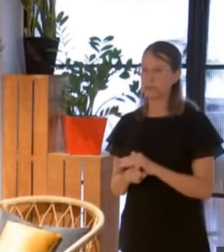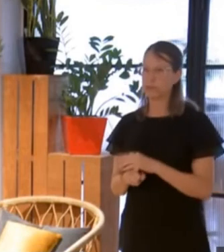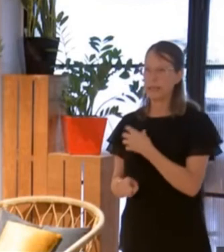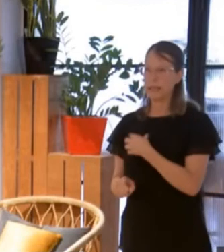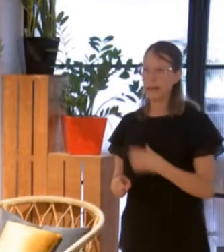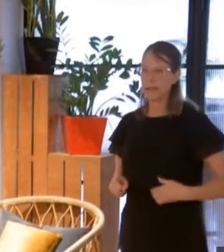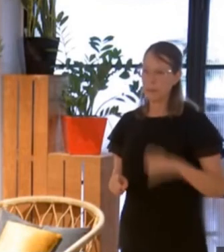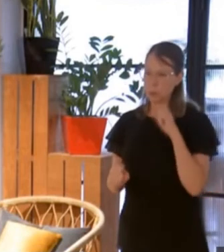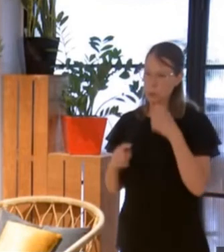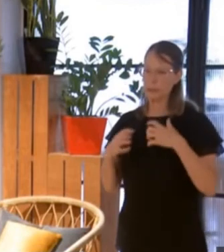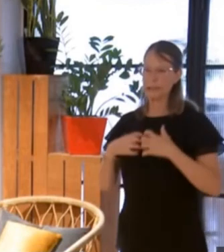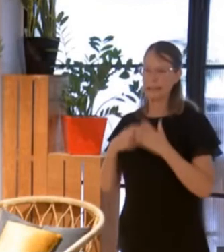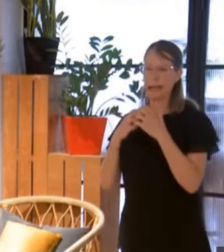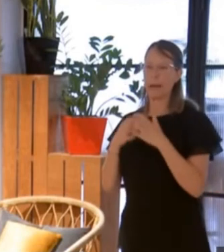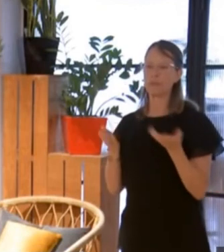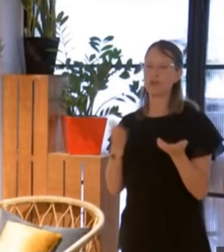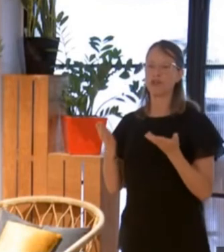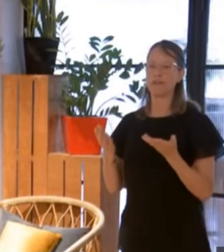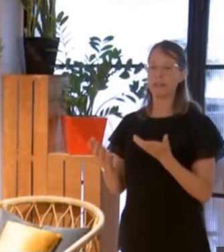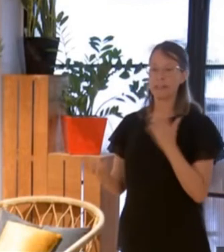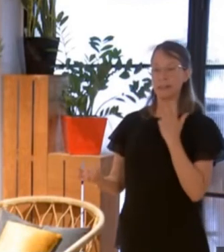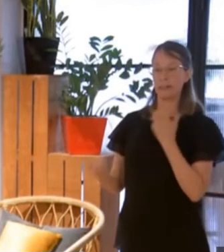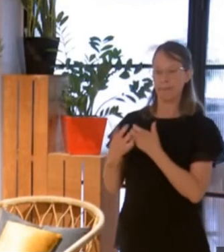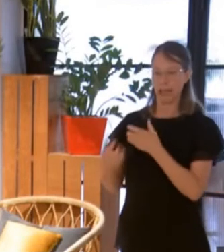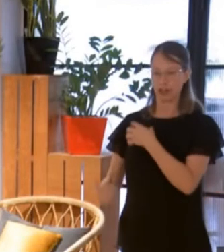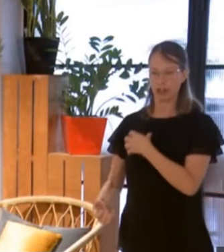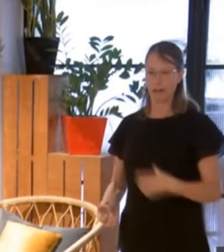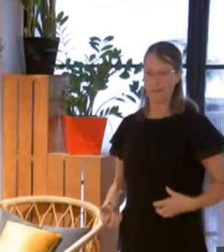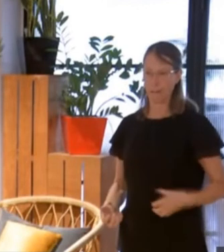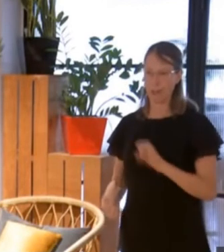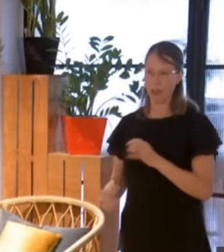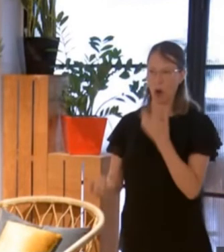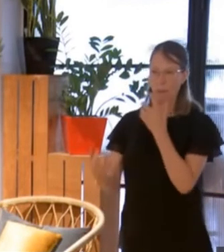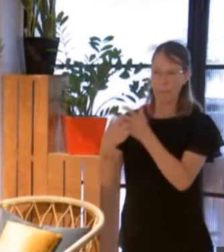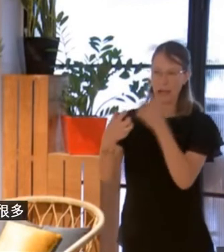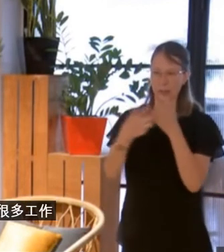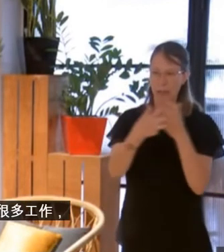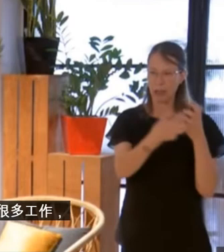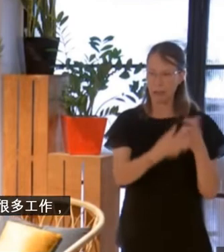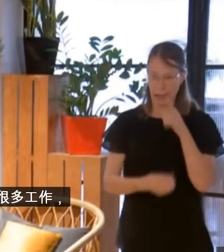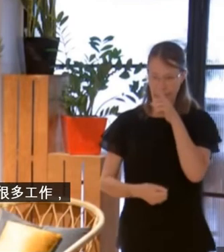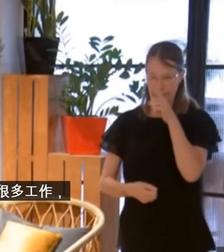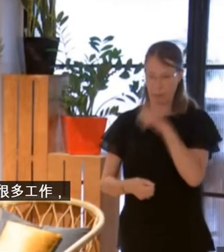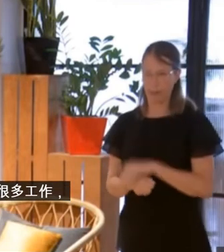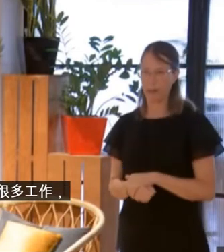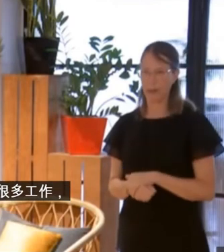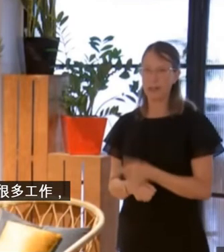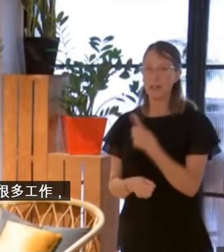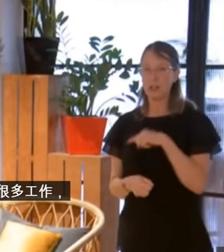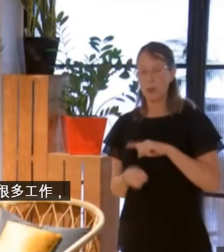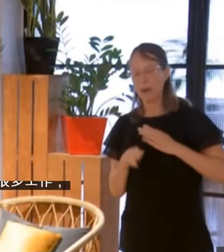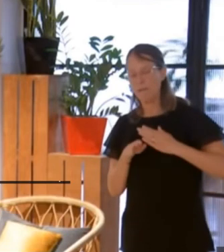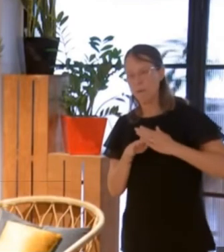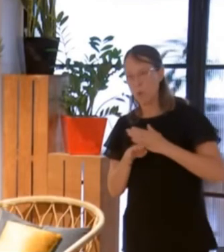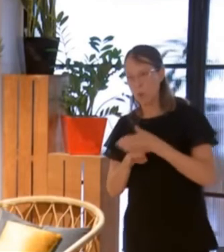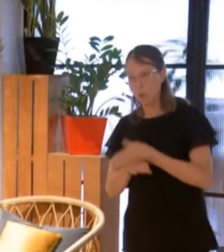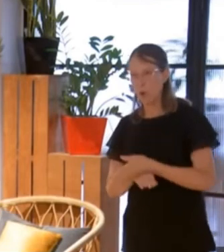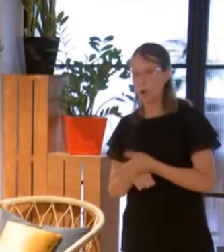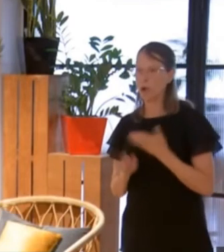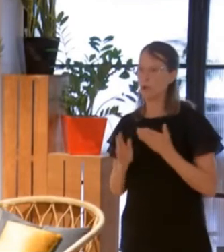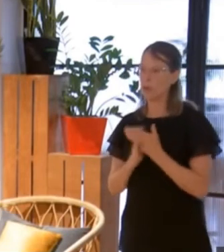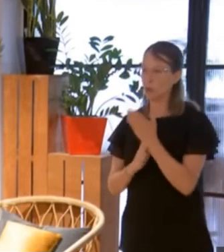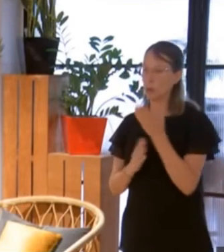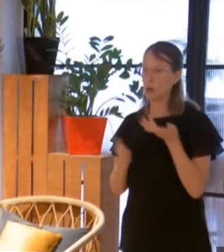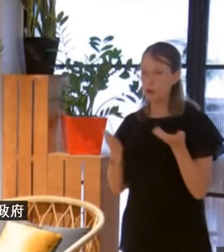services around themselves, not around people. Now, we have done a lot of work, particularly through Service New South Wales,